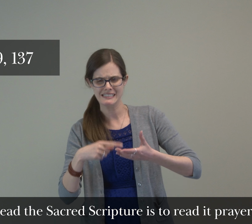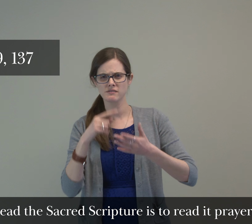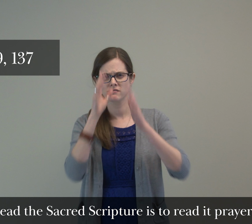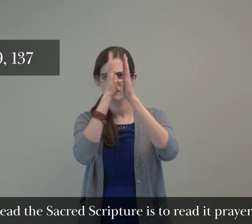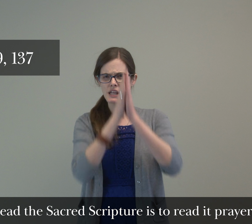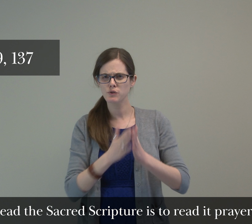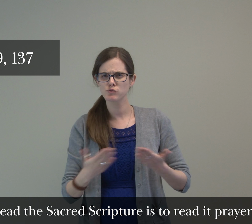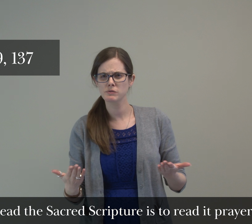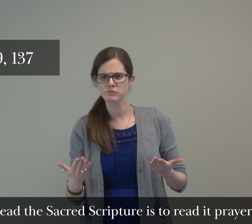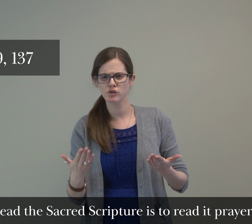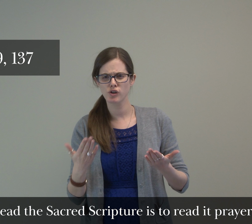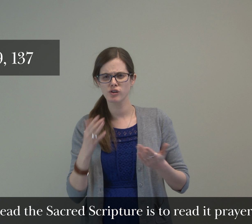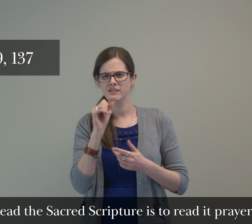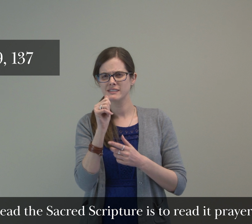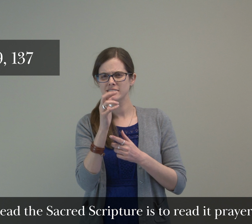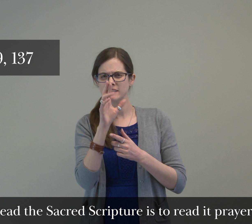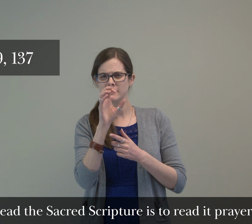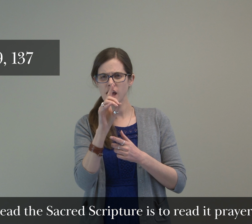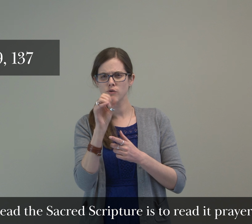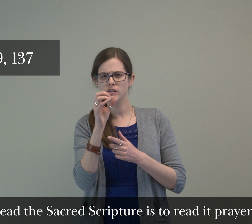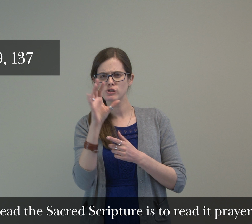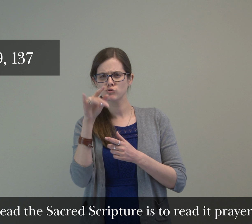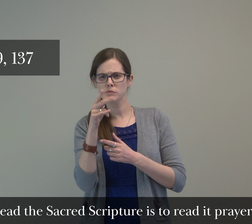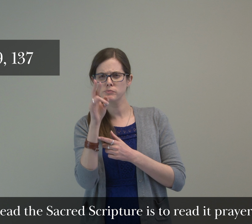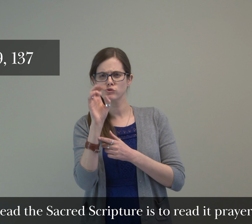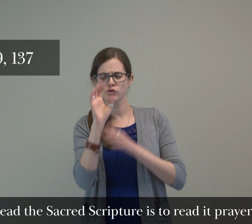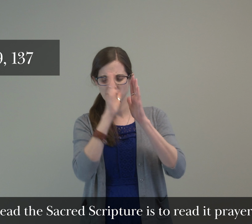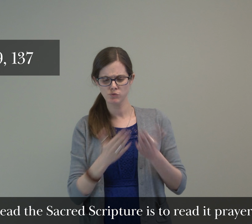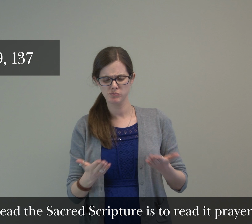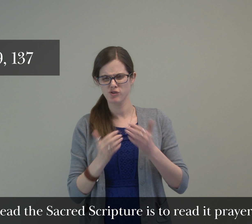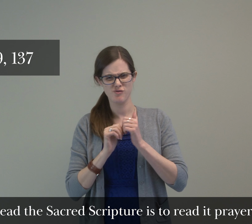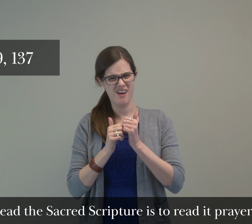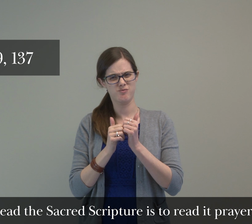The right way to read sacred scripture is to read it prayerfully.